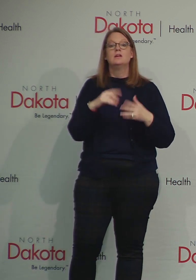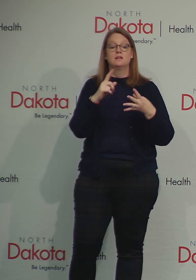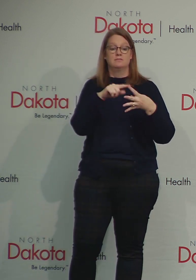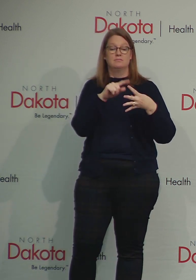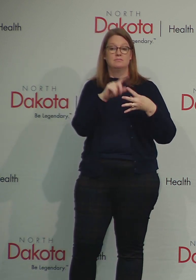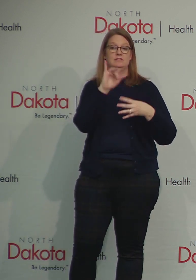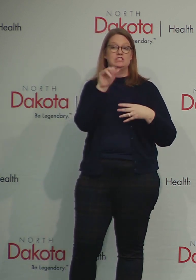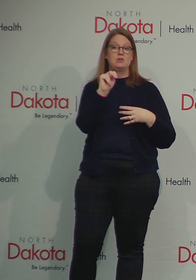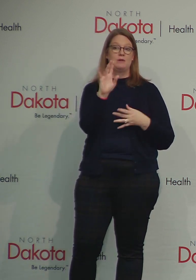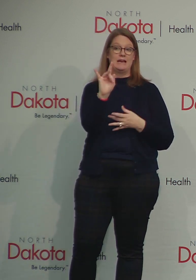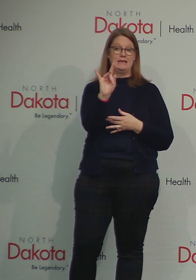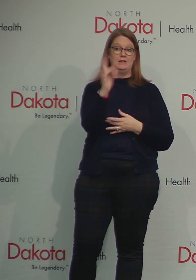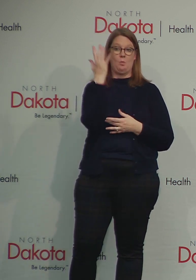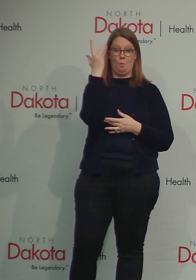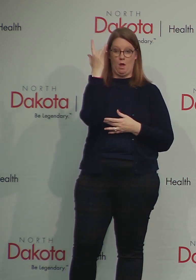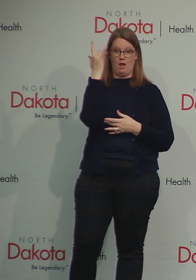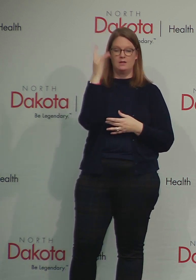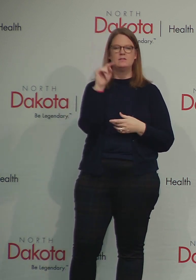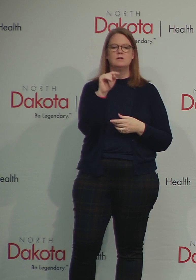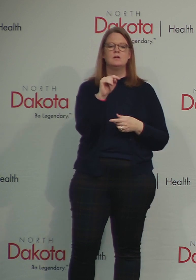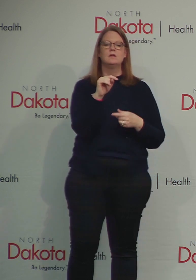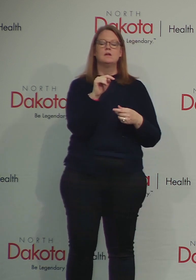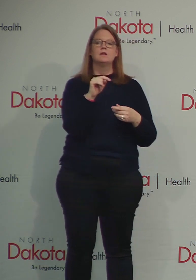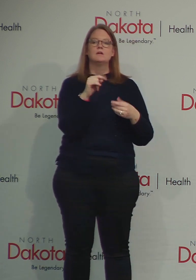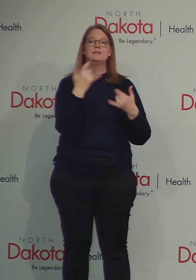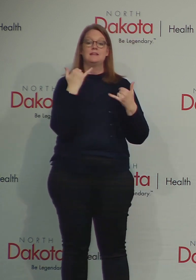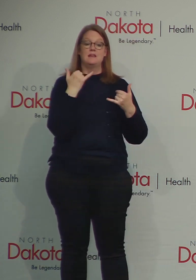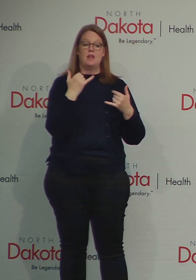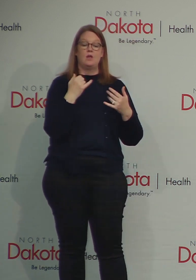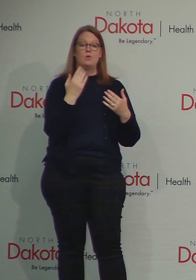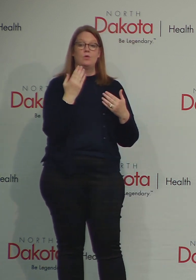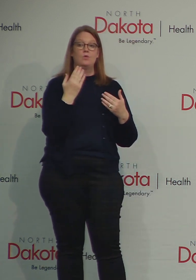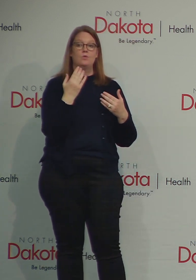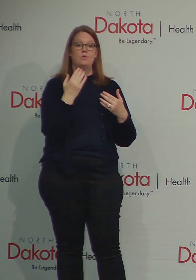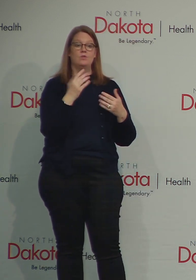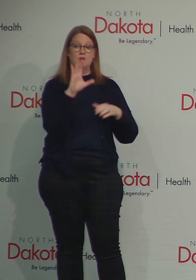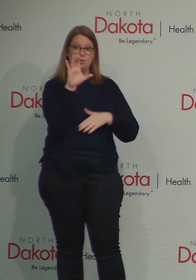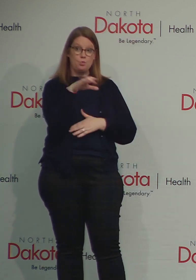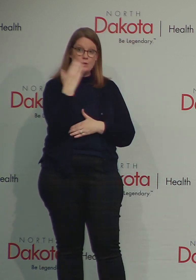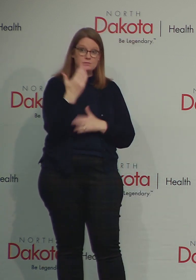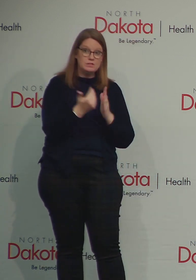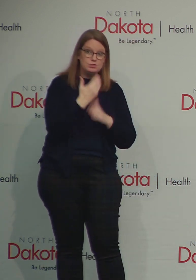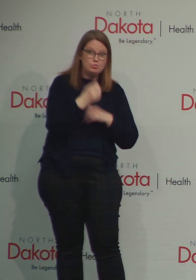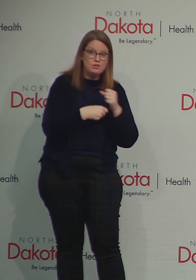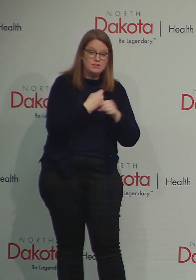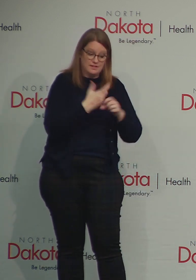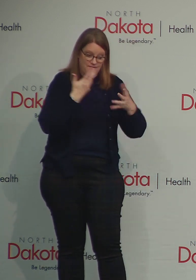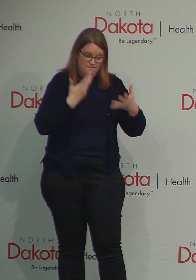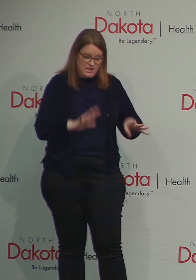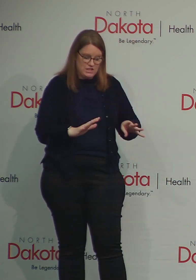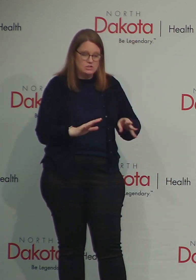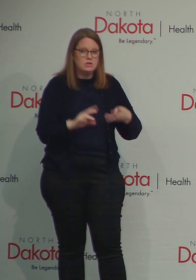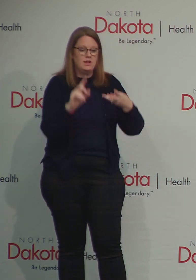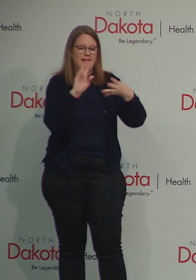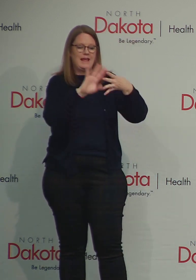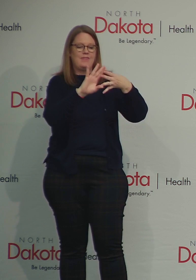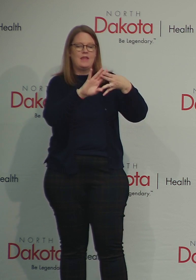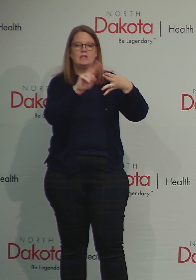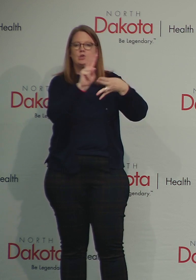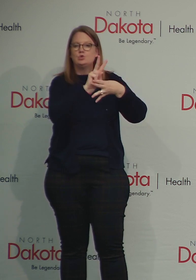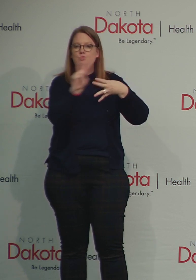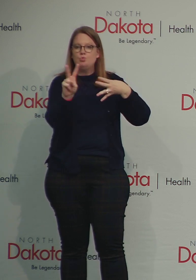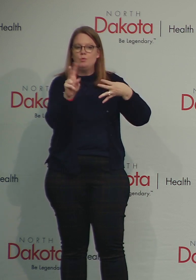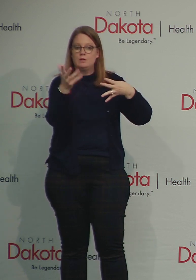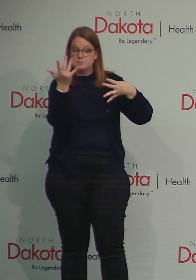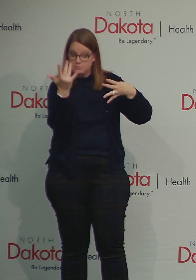date will allow for a 14-day incubation period to pass after the Christmas and New Year's holidays, and that will certainly give us a